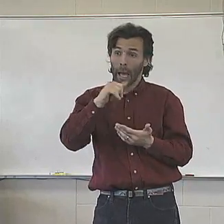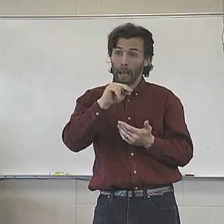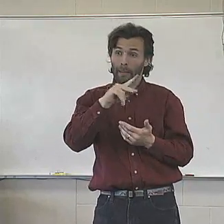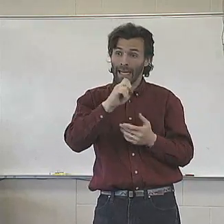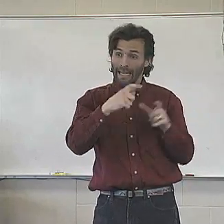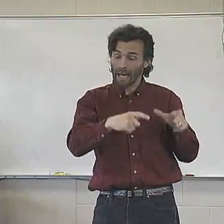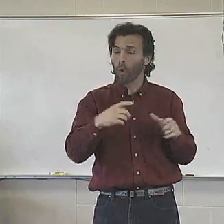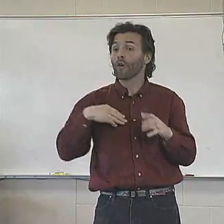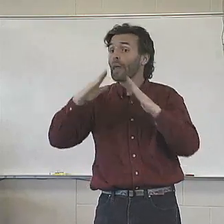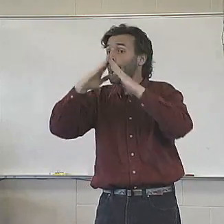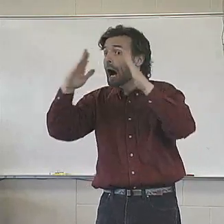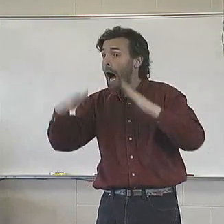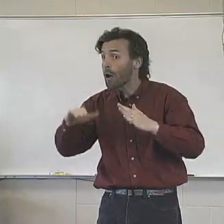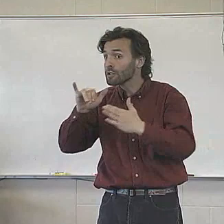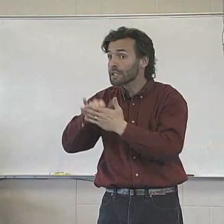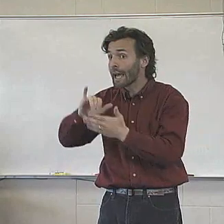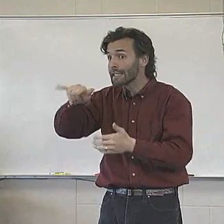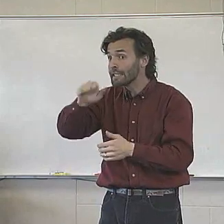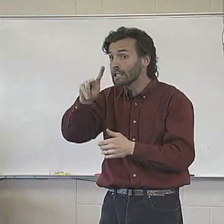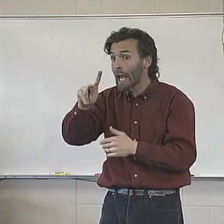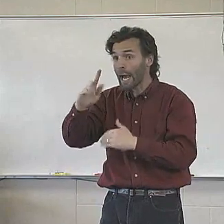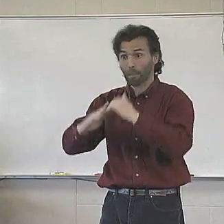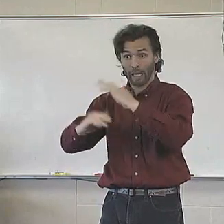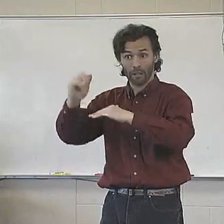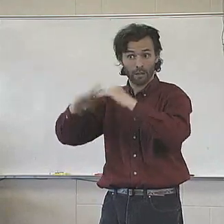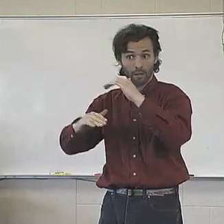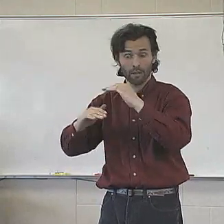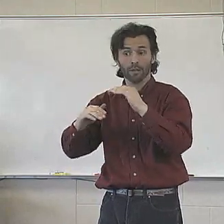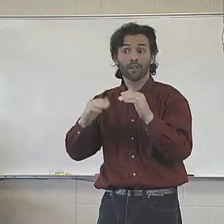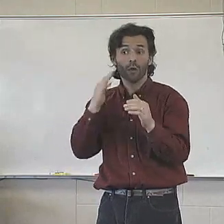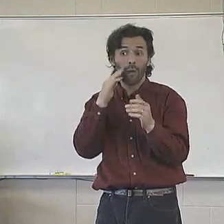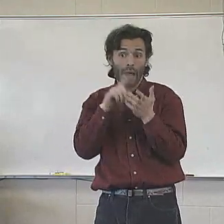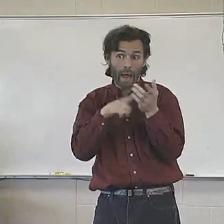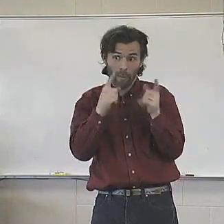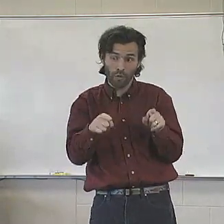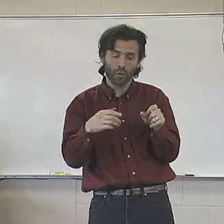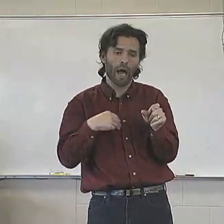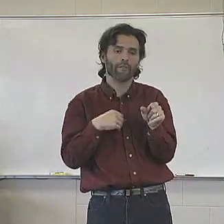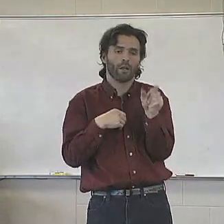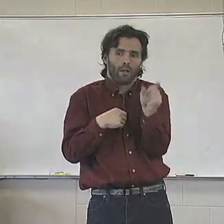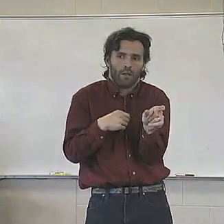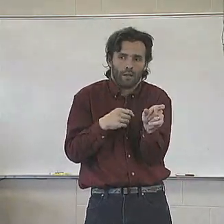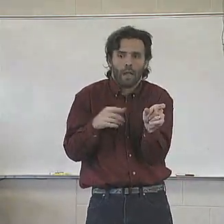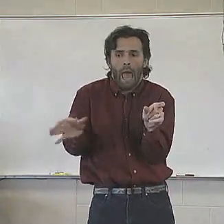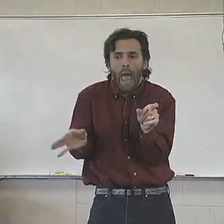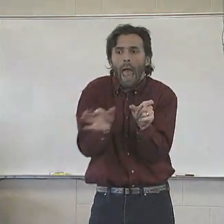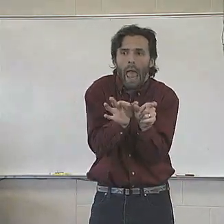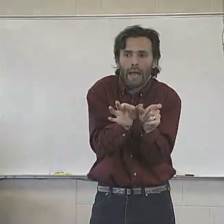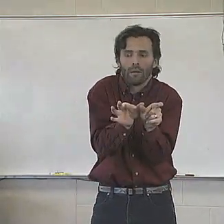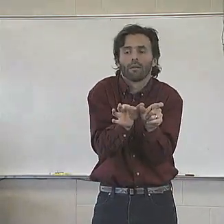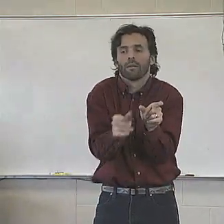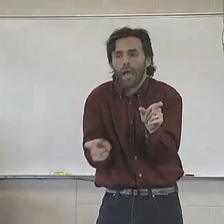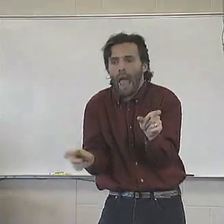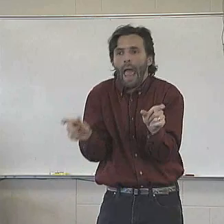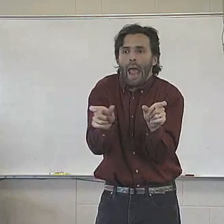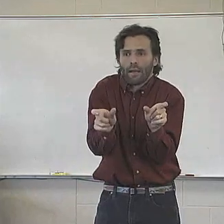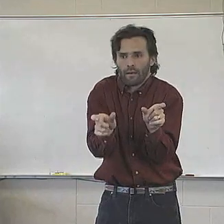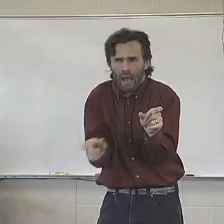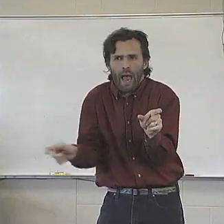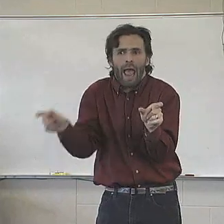that Jack built? Yeah, where, what happens is you have the addition of one detail after another. So it doesn't have as much of